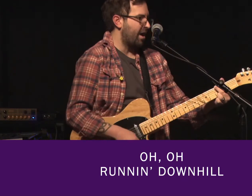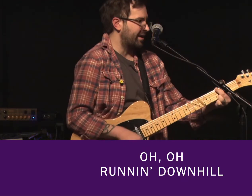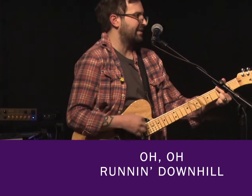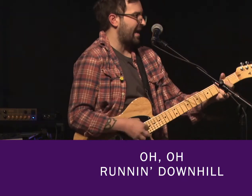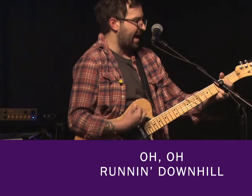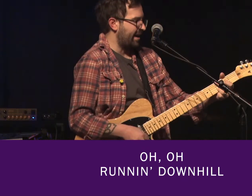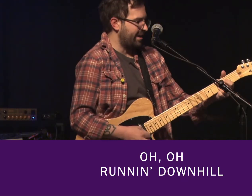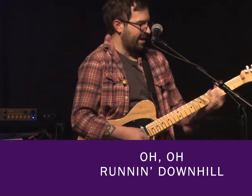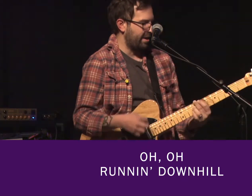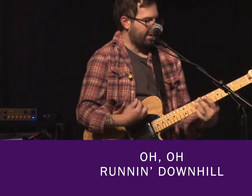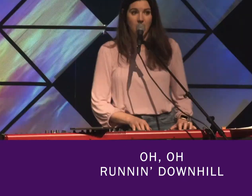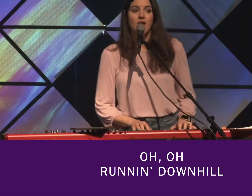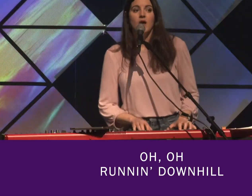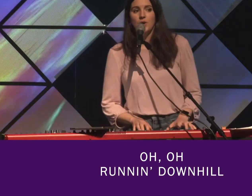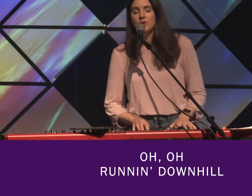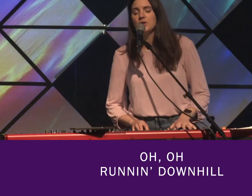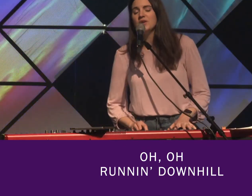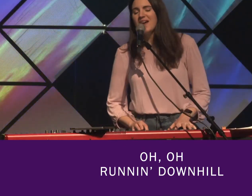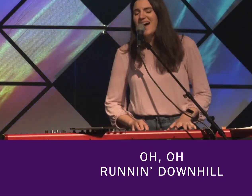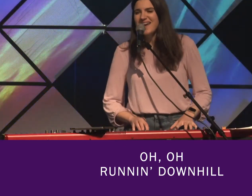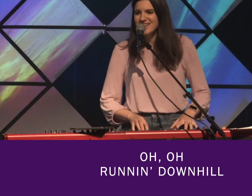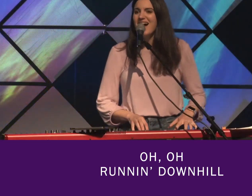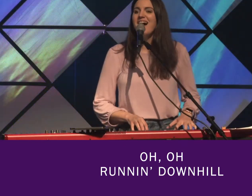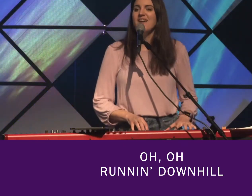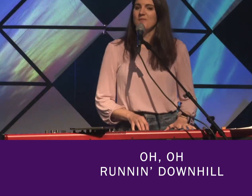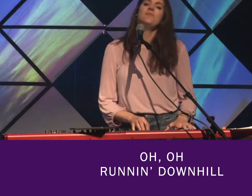yeah, running downhill.